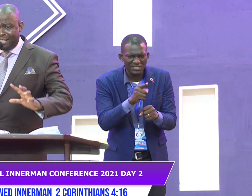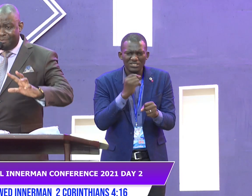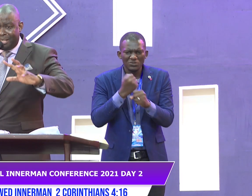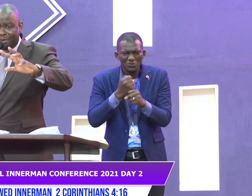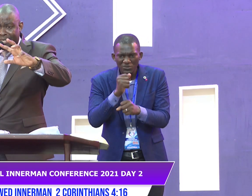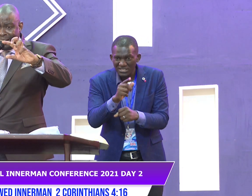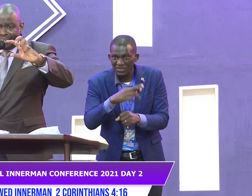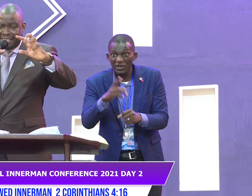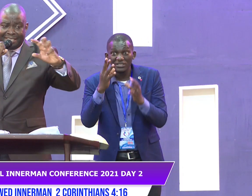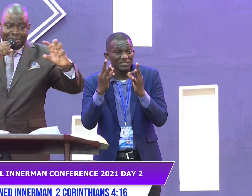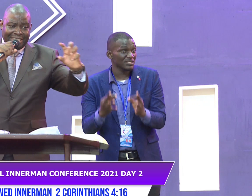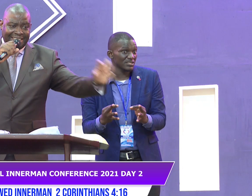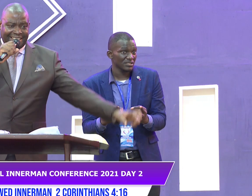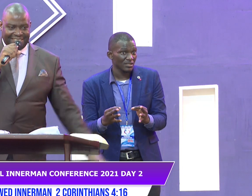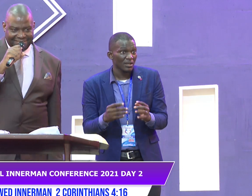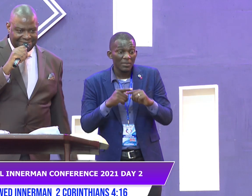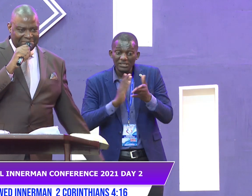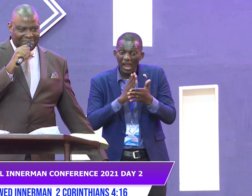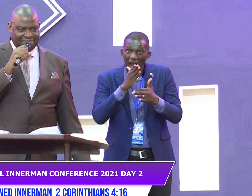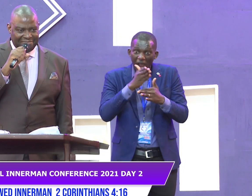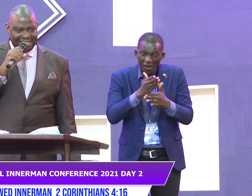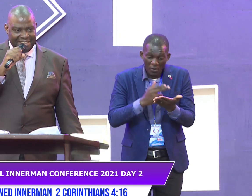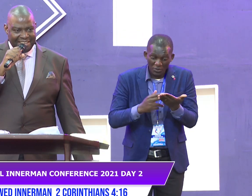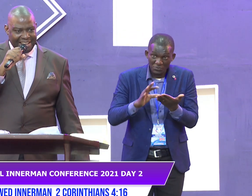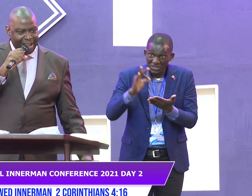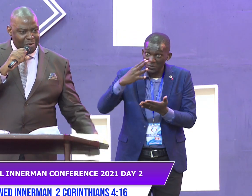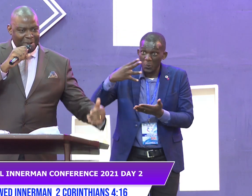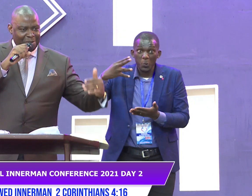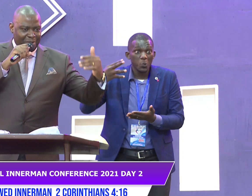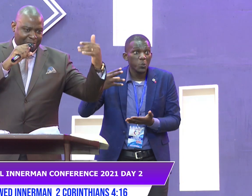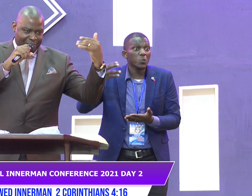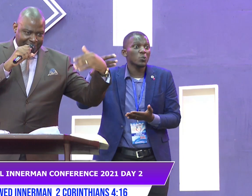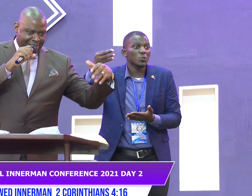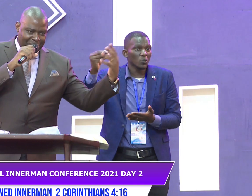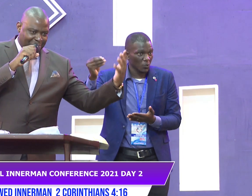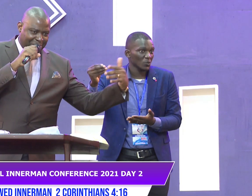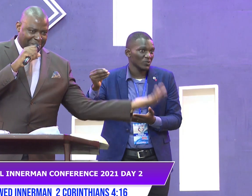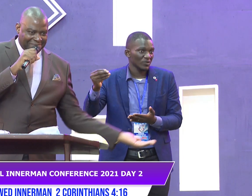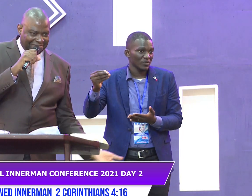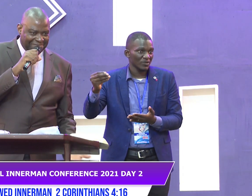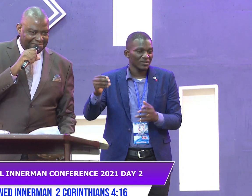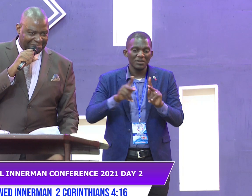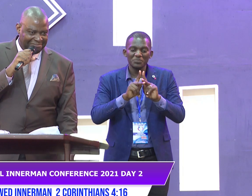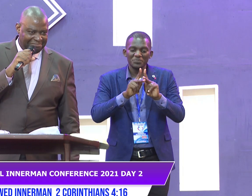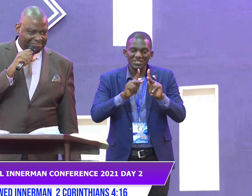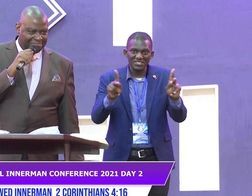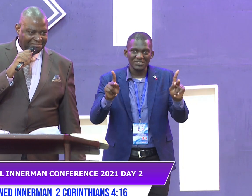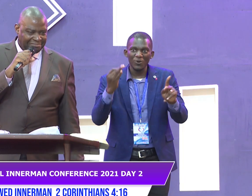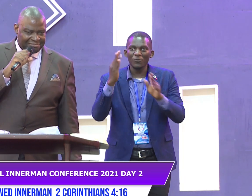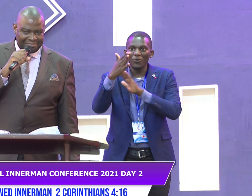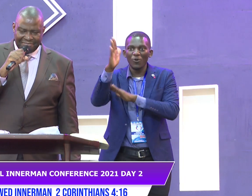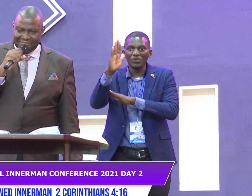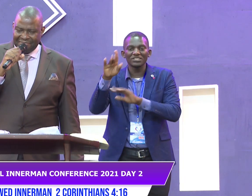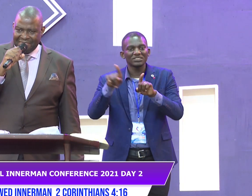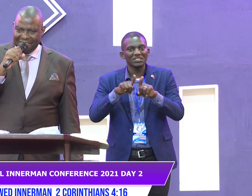of the Spirit. Where the peace started to go. Where he was separating